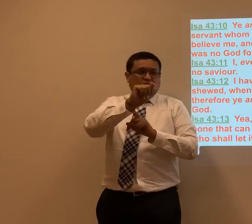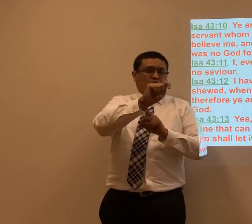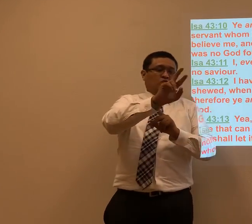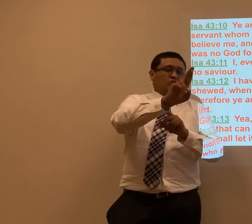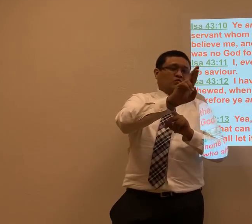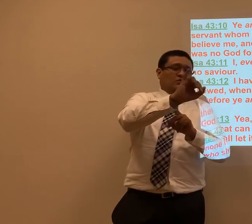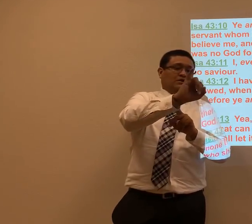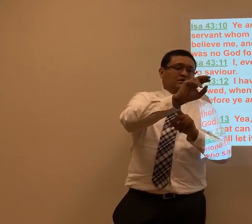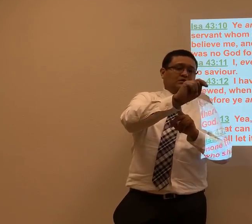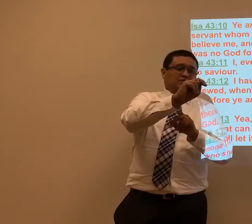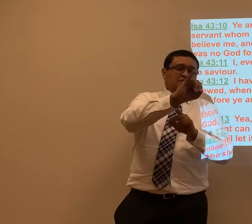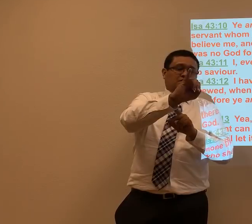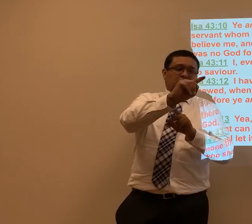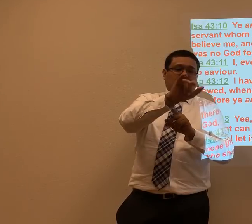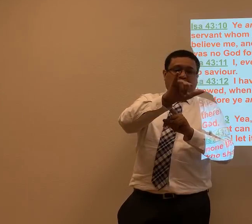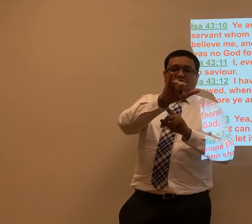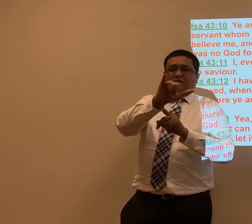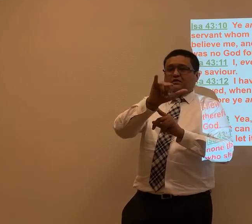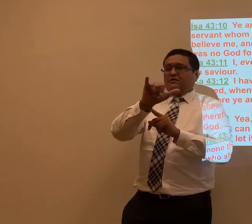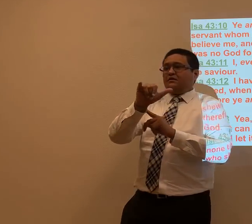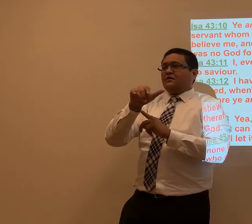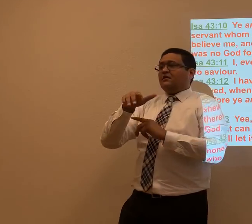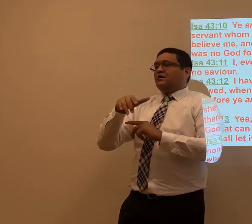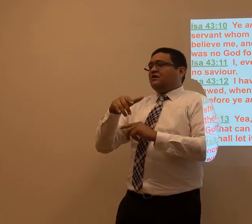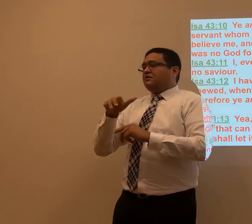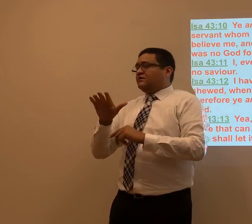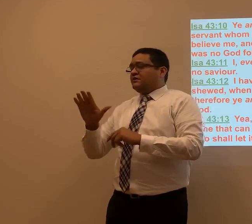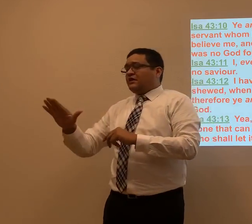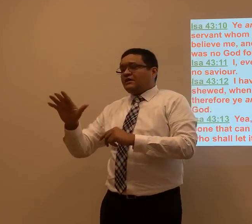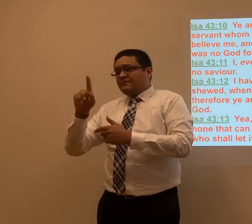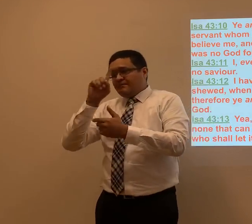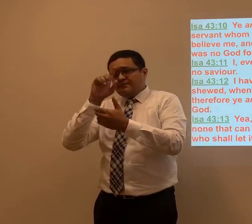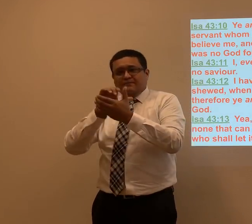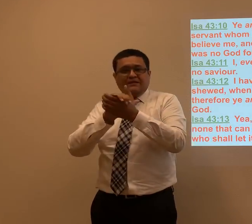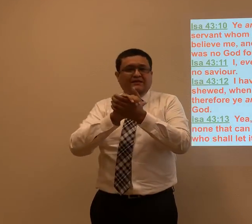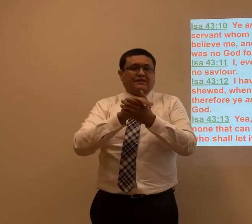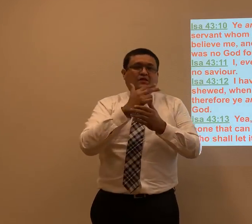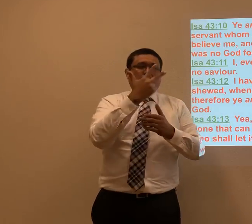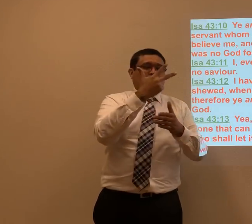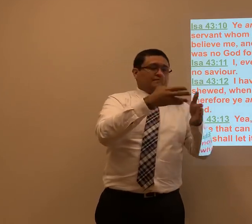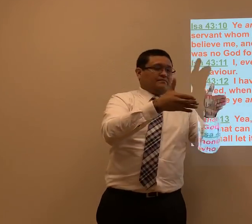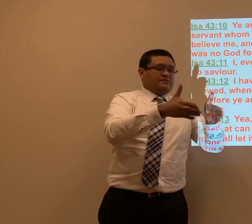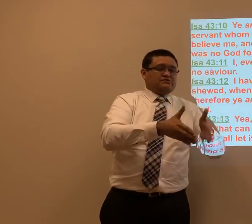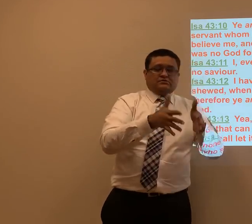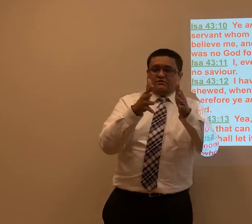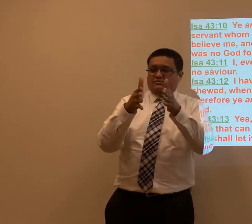The Trinitarians, or the Trinity believe, they believe that they are